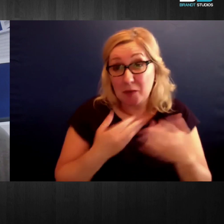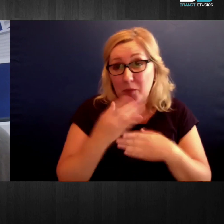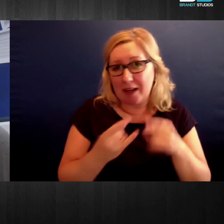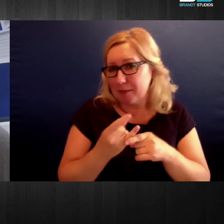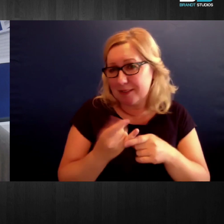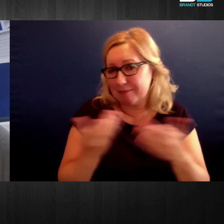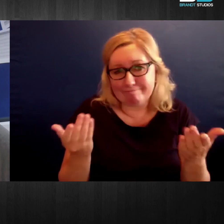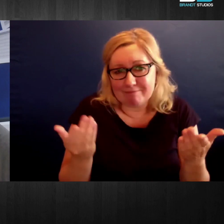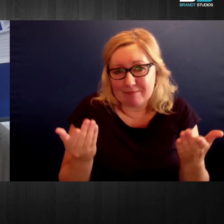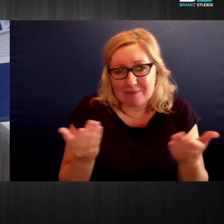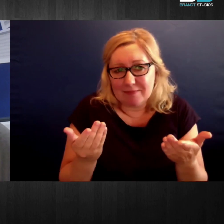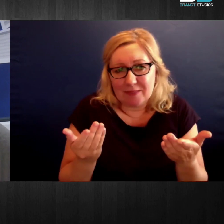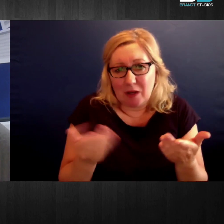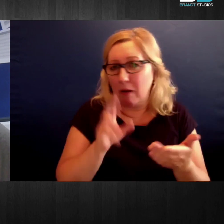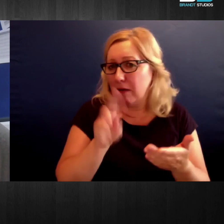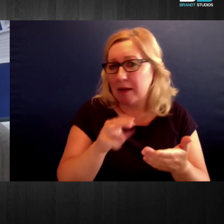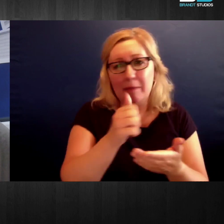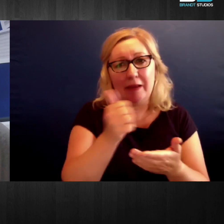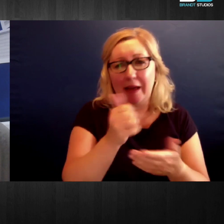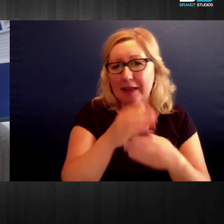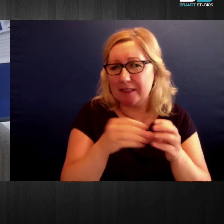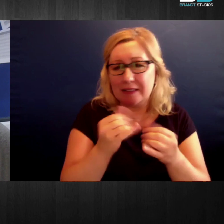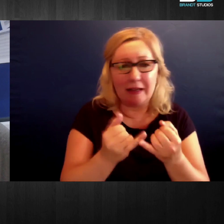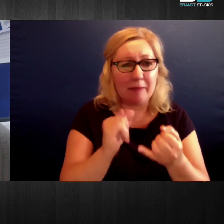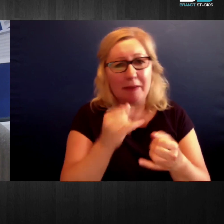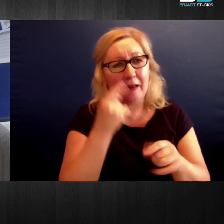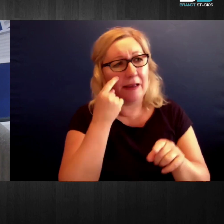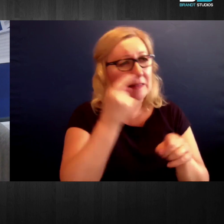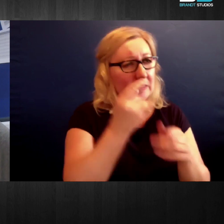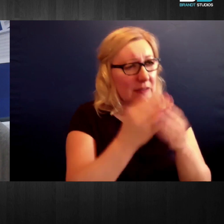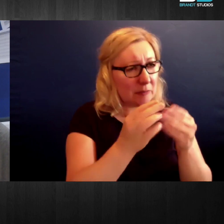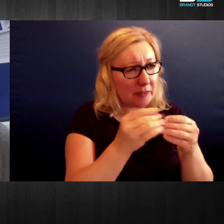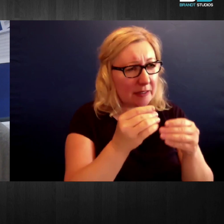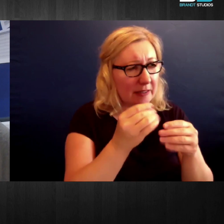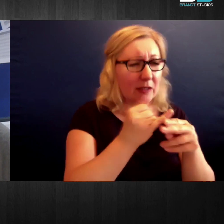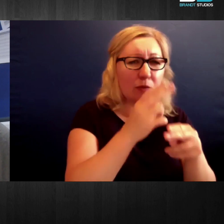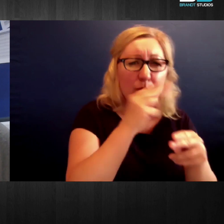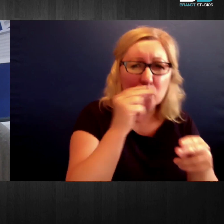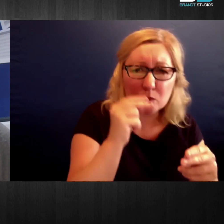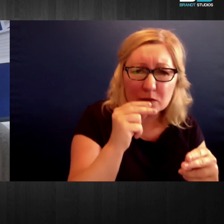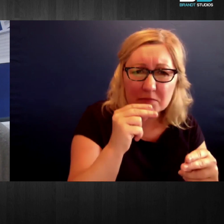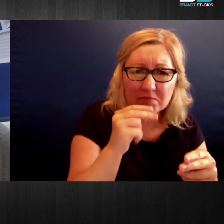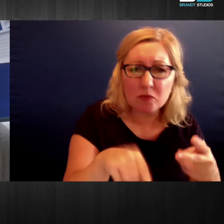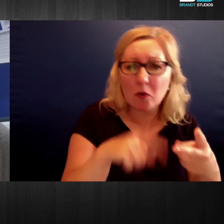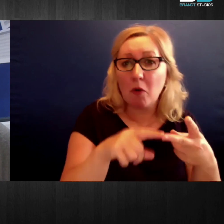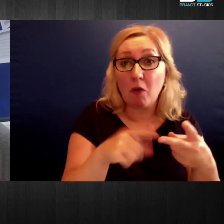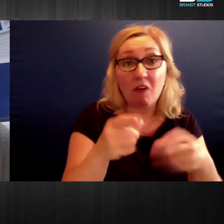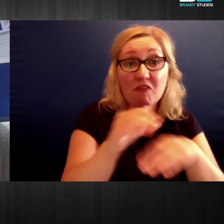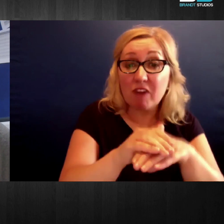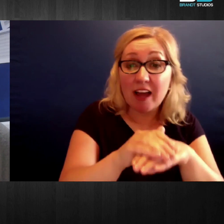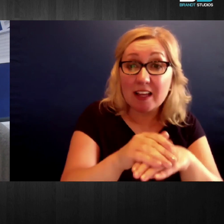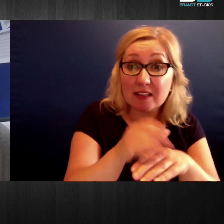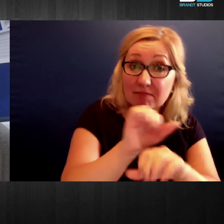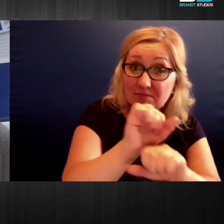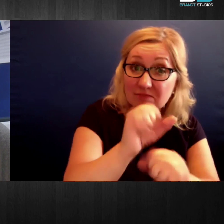seeing something in the news to hearing a story from a friend, and just